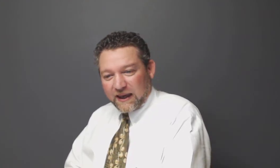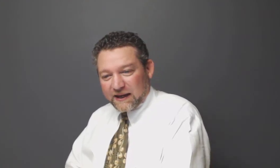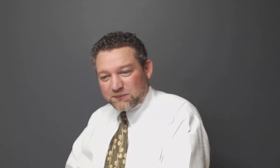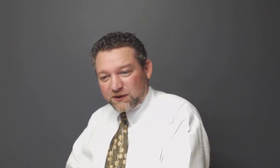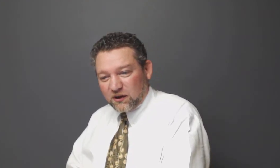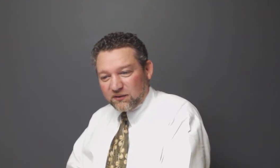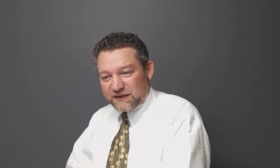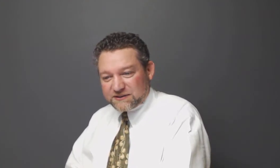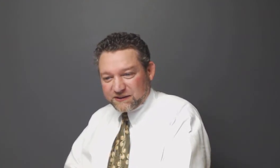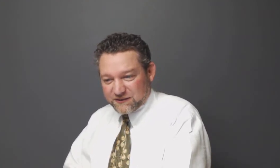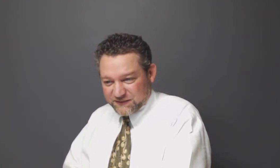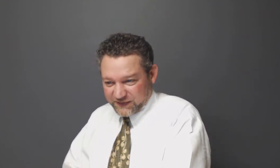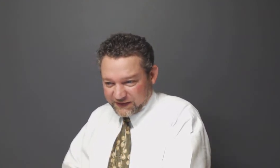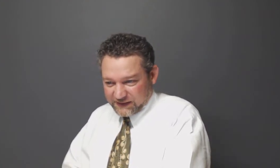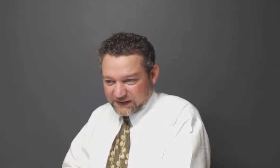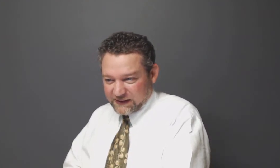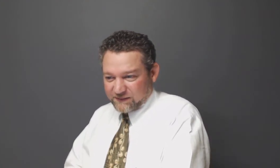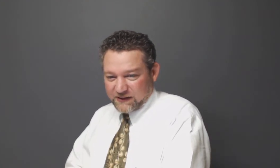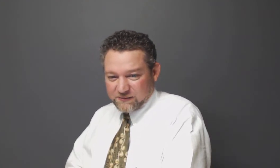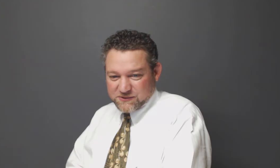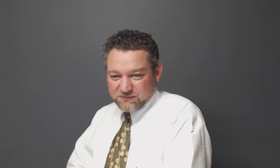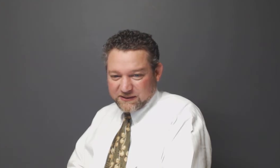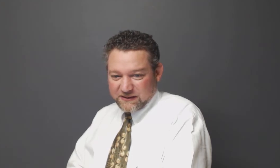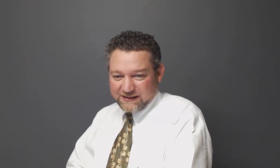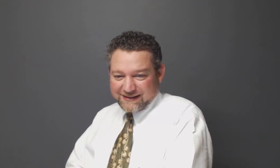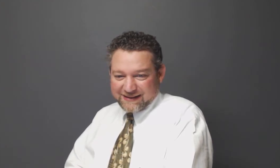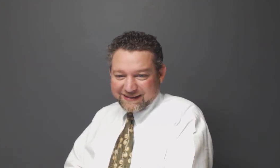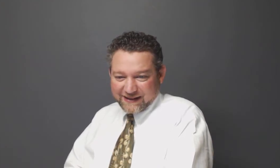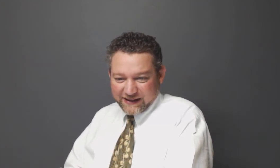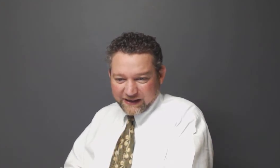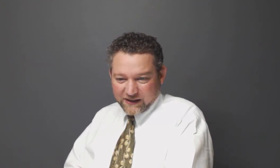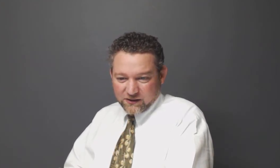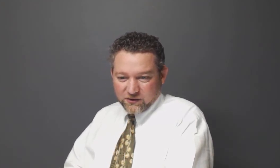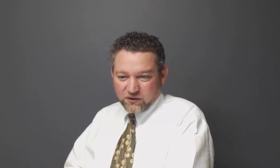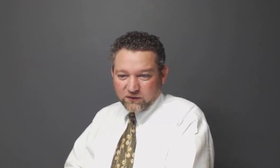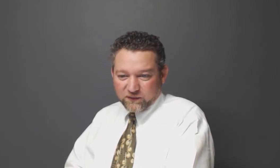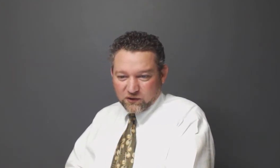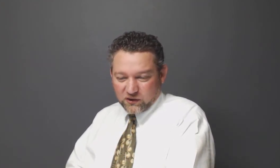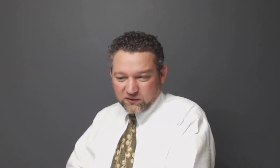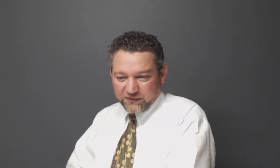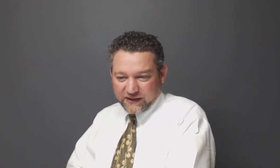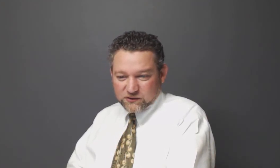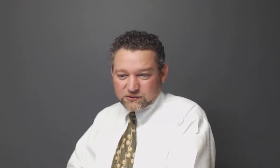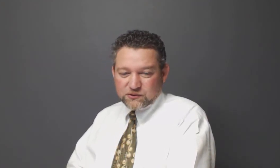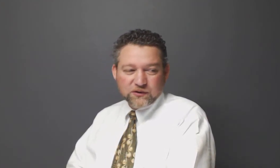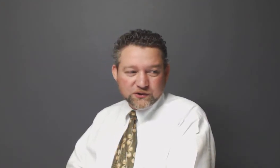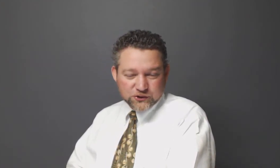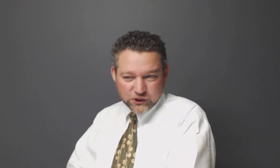And hath put all things under his feet, and given him to be the head over all things to the